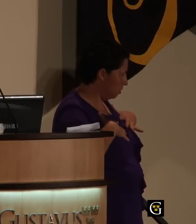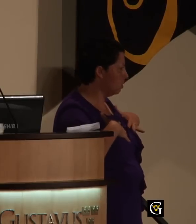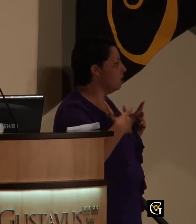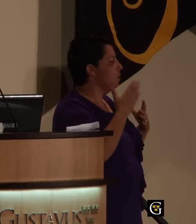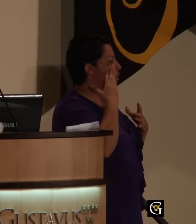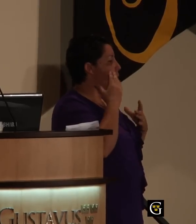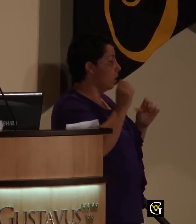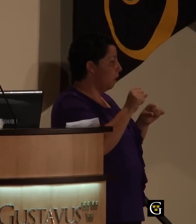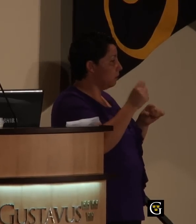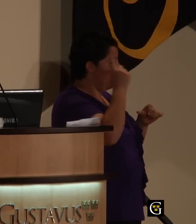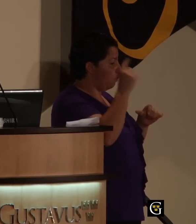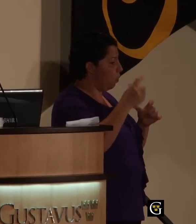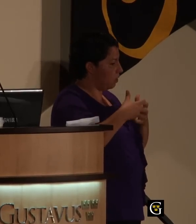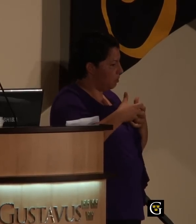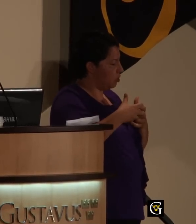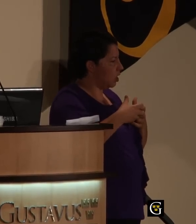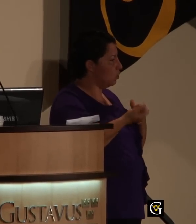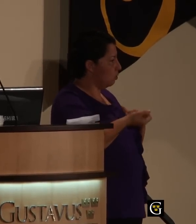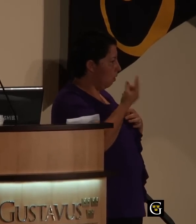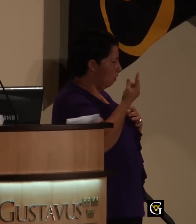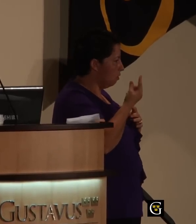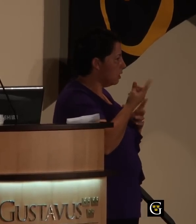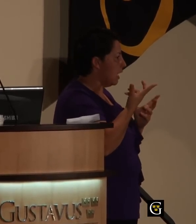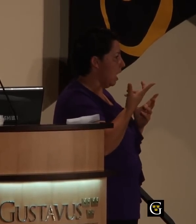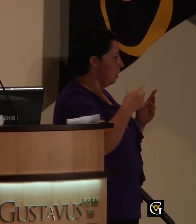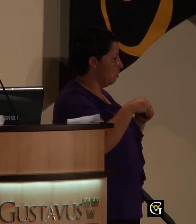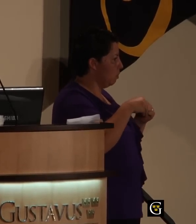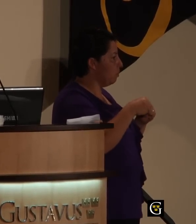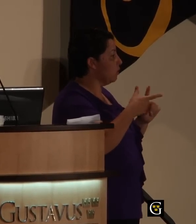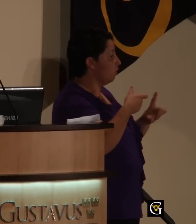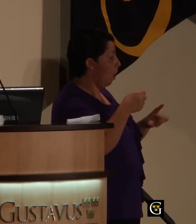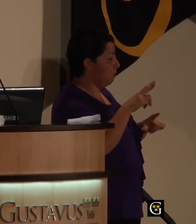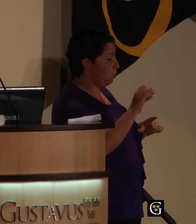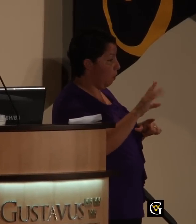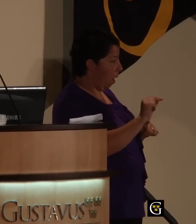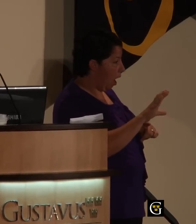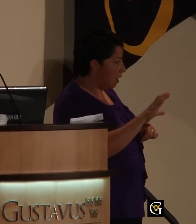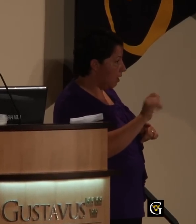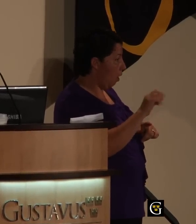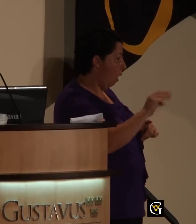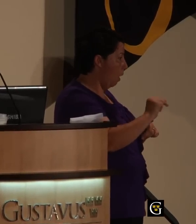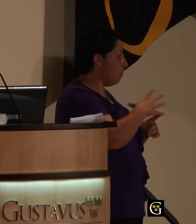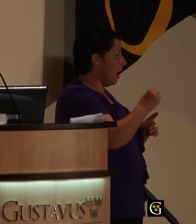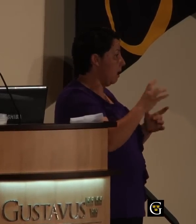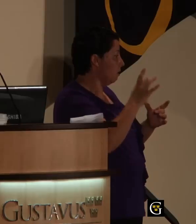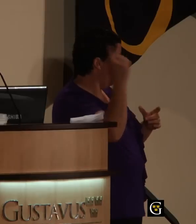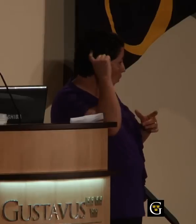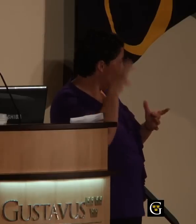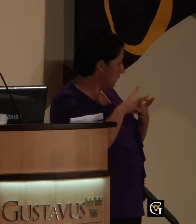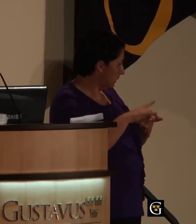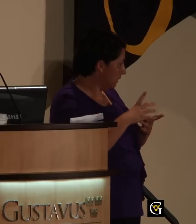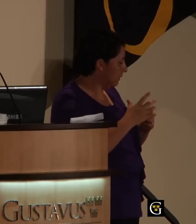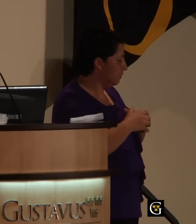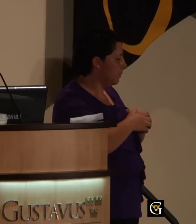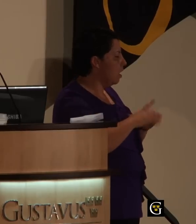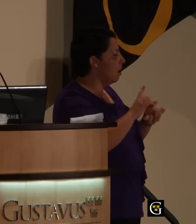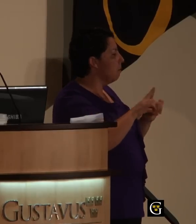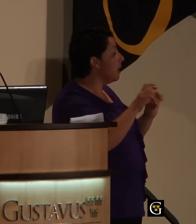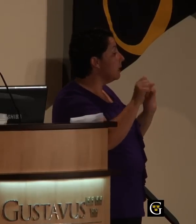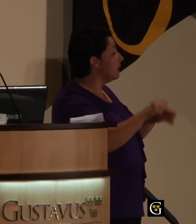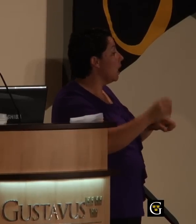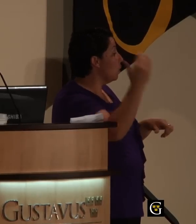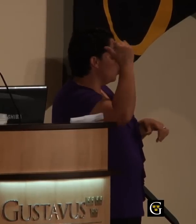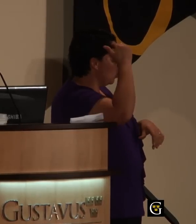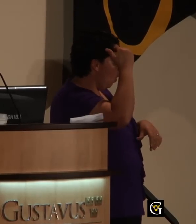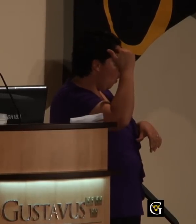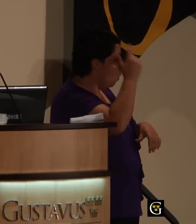read information from the motor cortex to move a robotic arm. Can we go further? Can we actually know the conscious